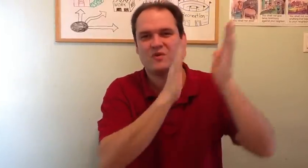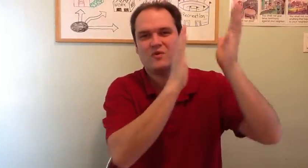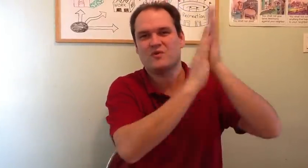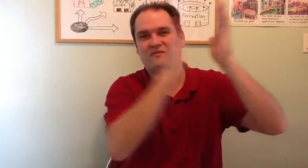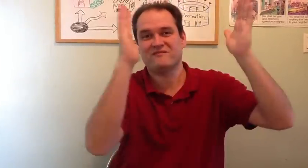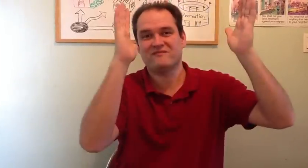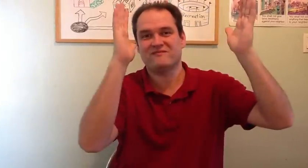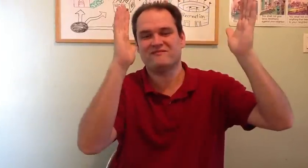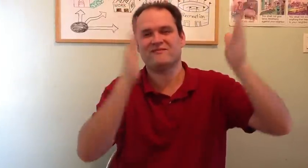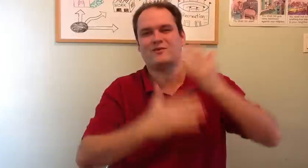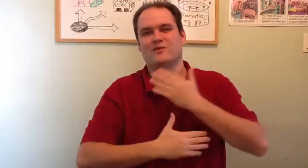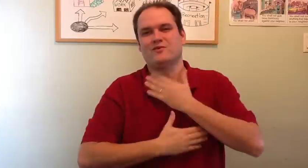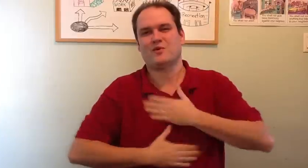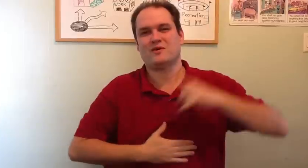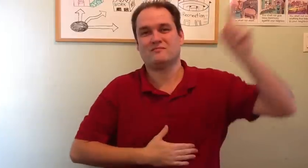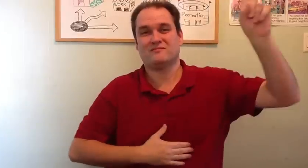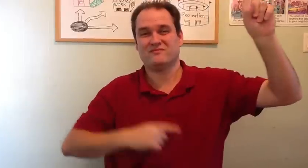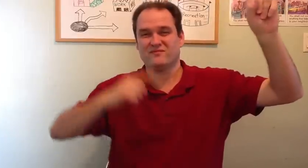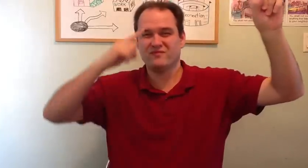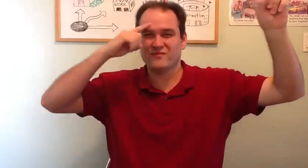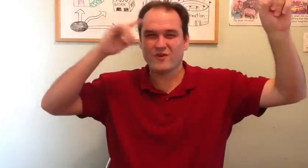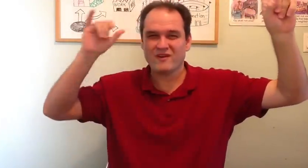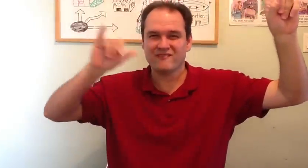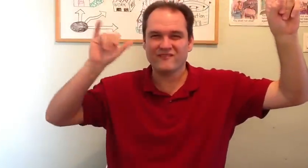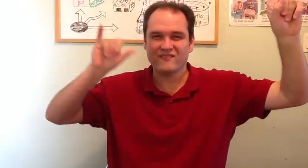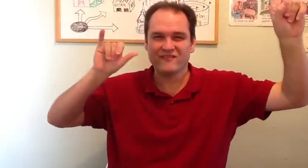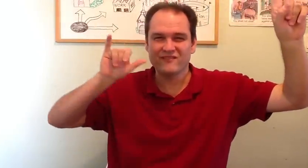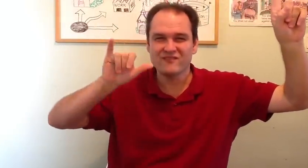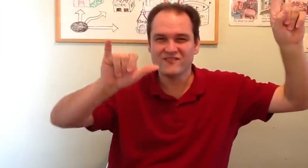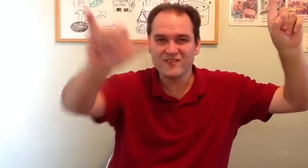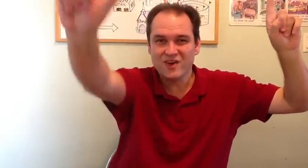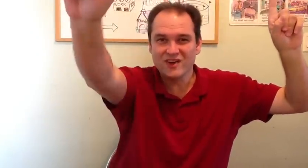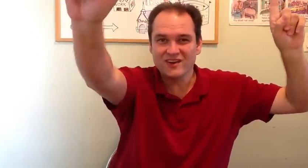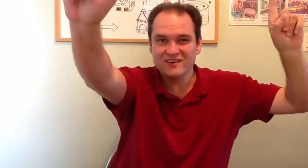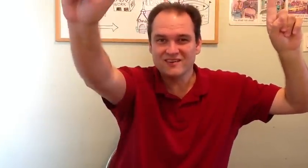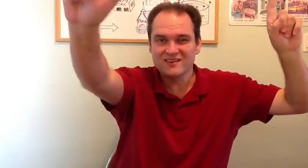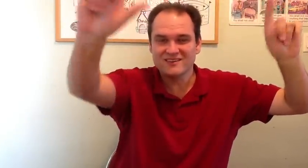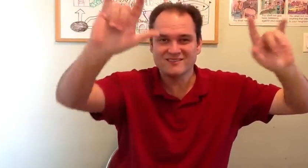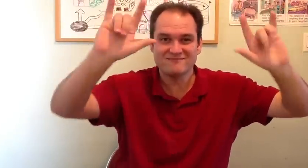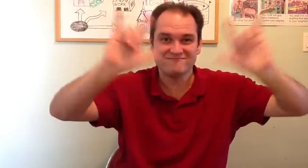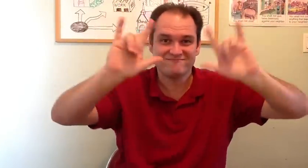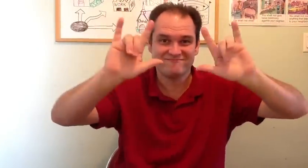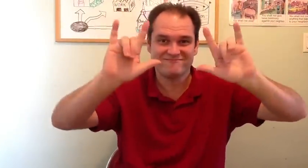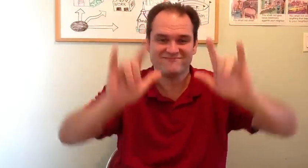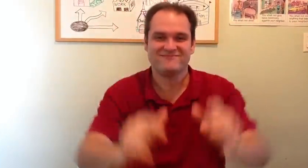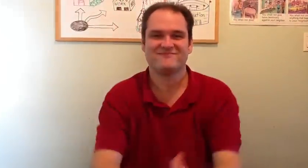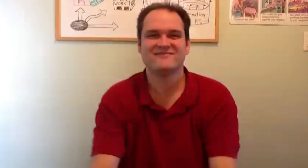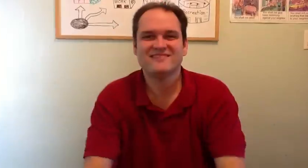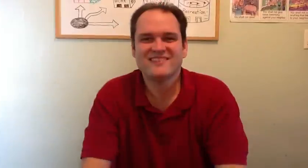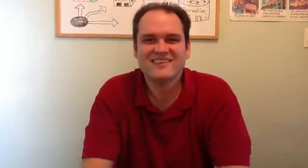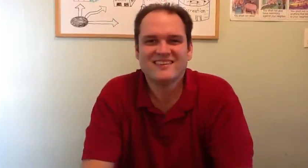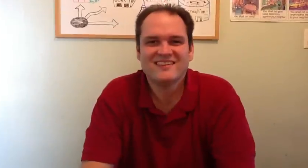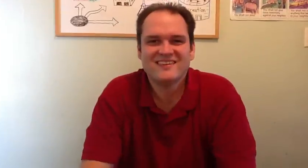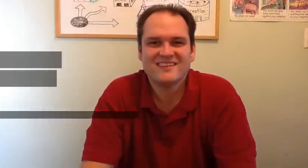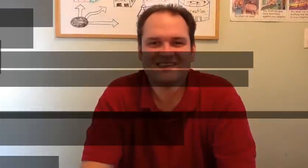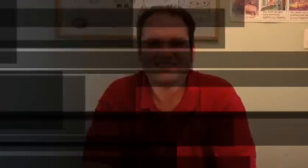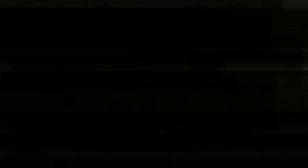I pray that it may be to glorify and to enjoy God forever. I love you all.